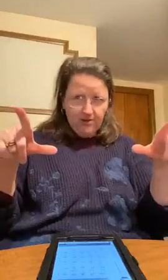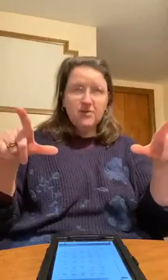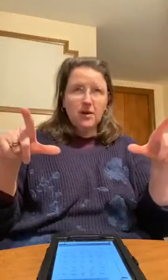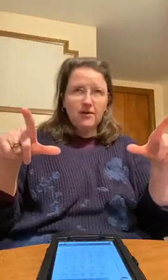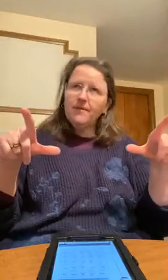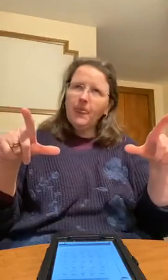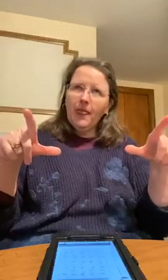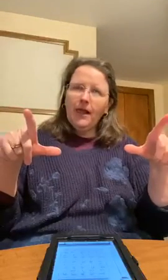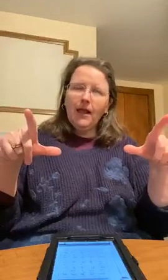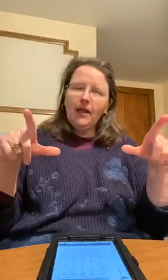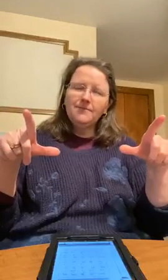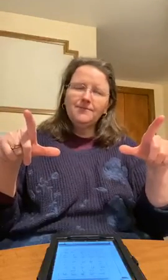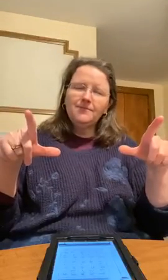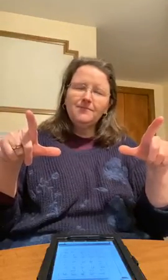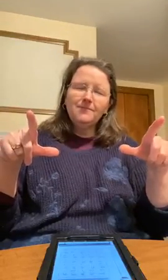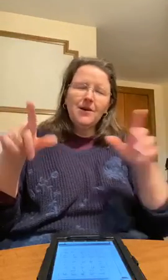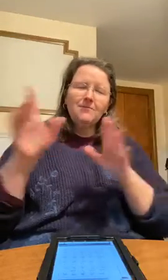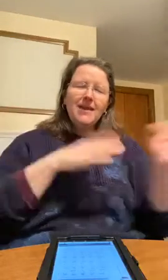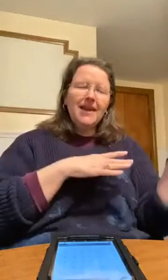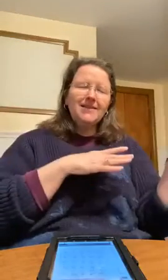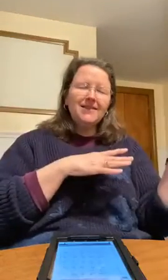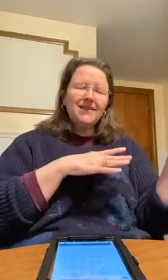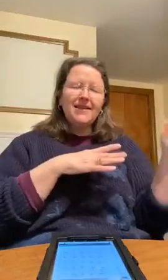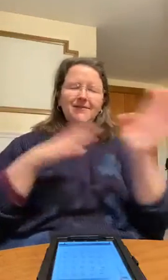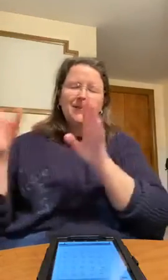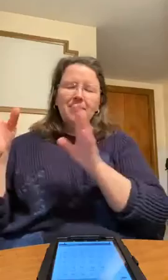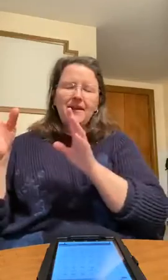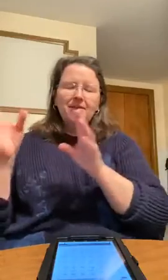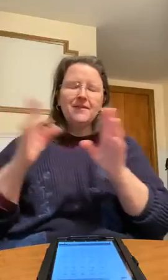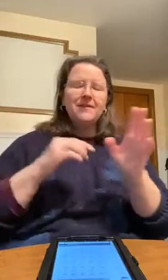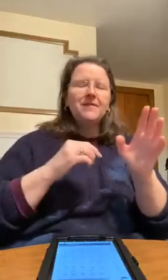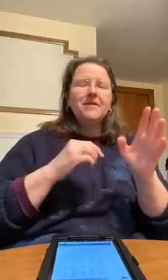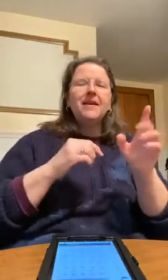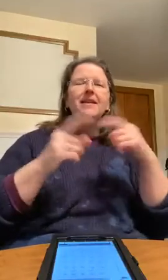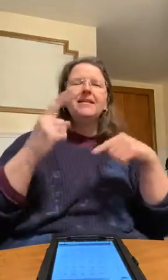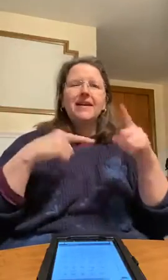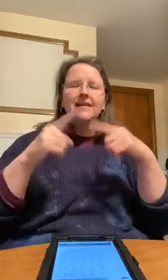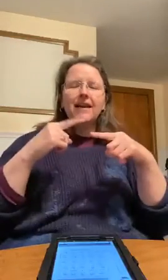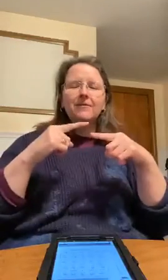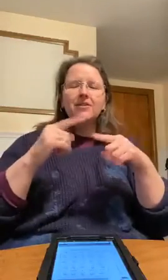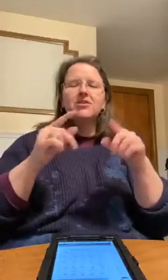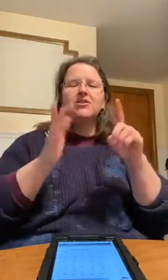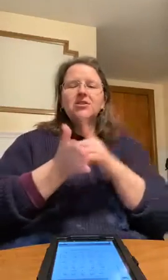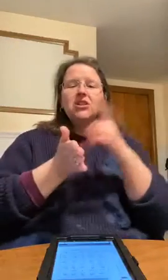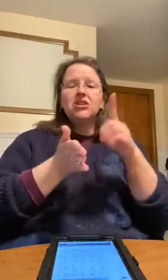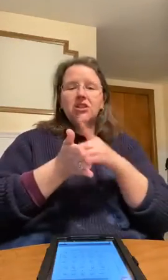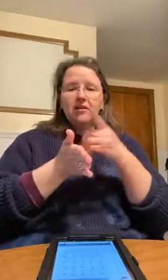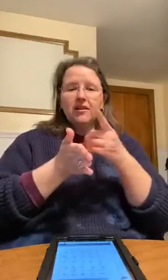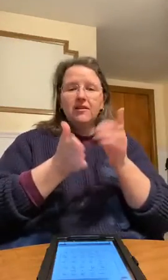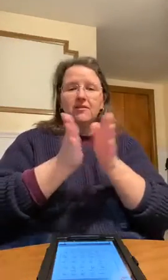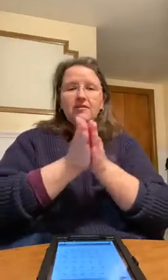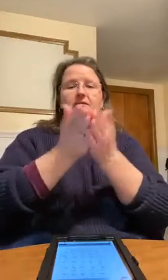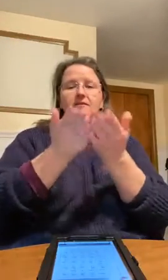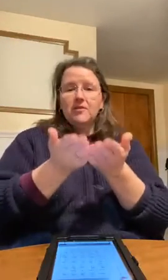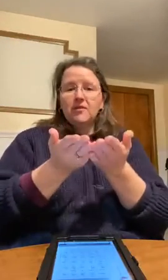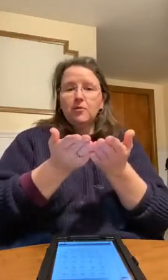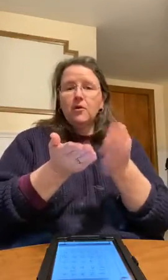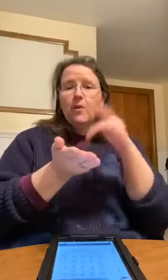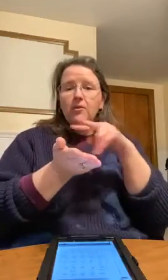sorry. My hands are saying something else. Sign language dictionary. So it's a book where you look